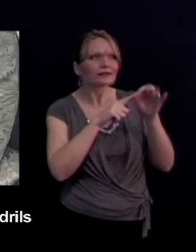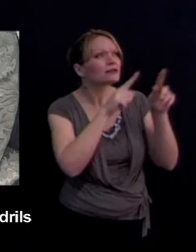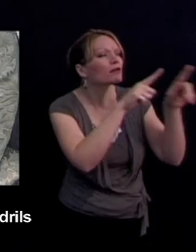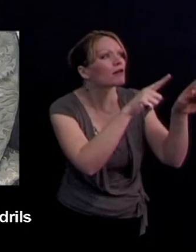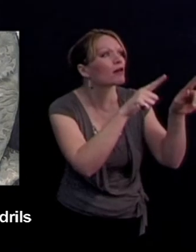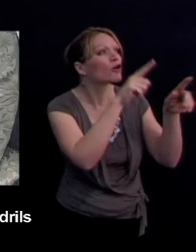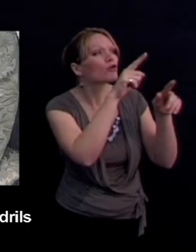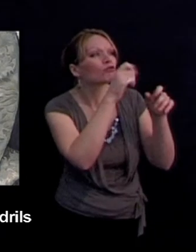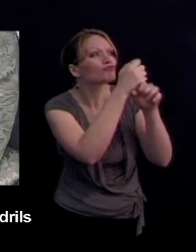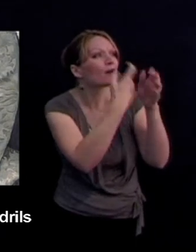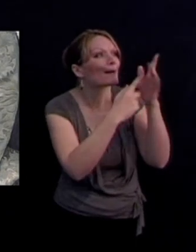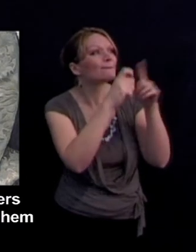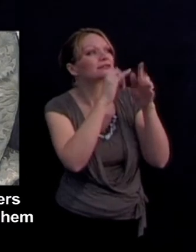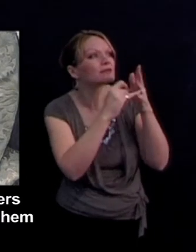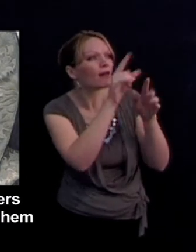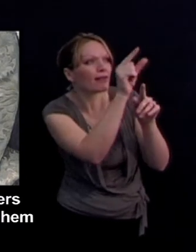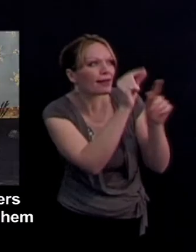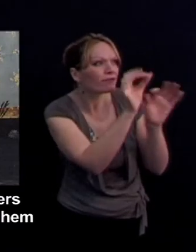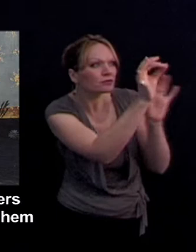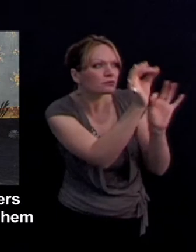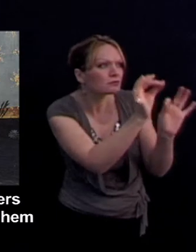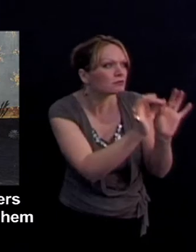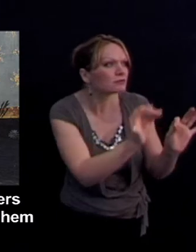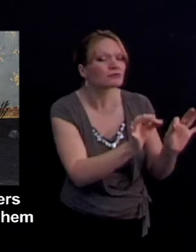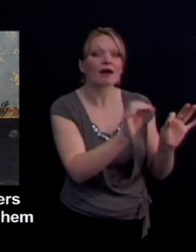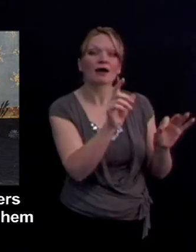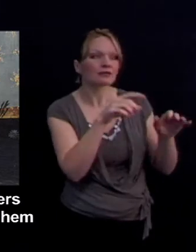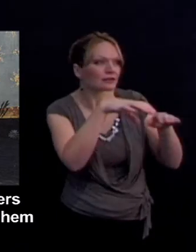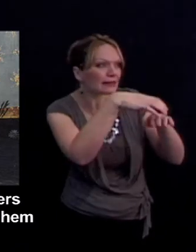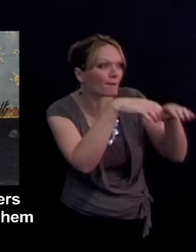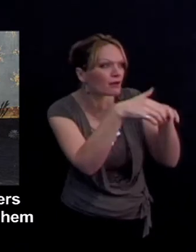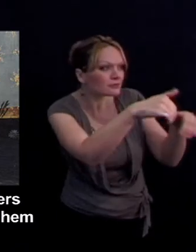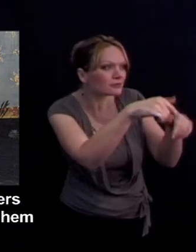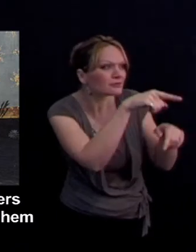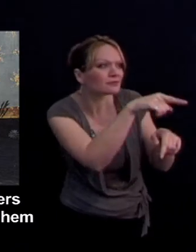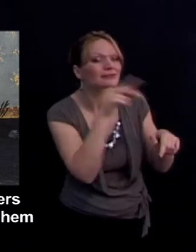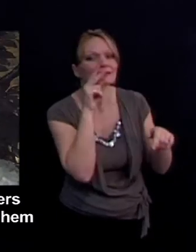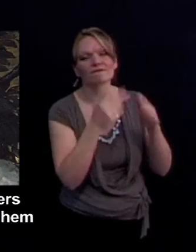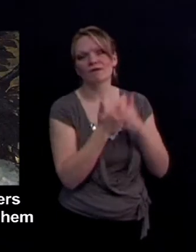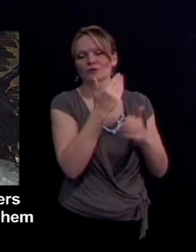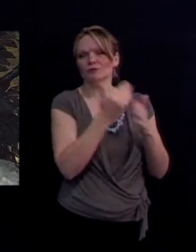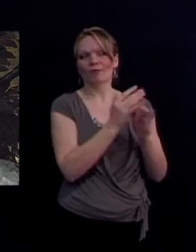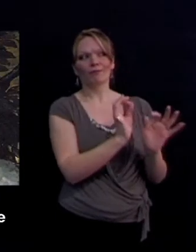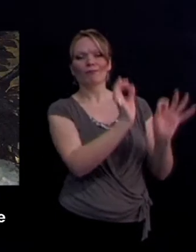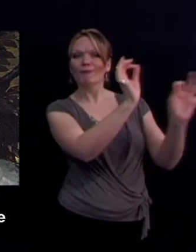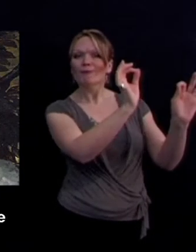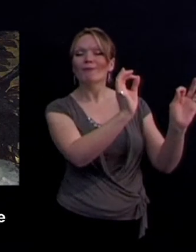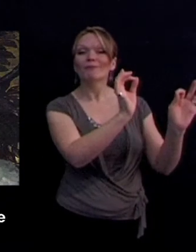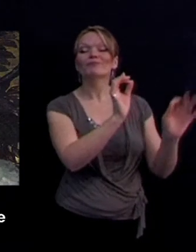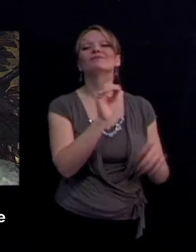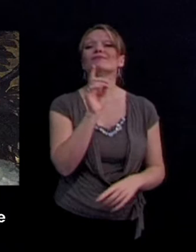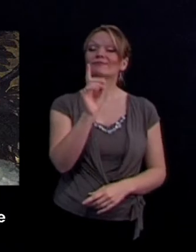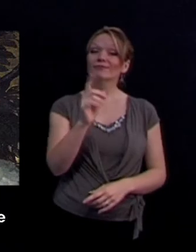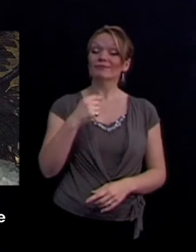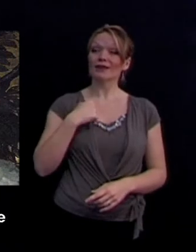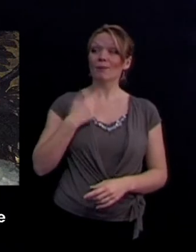grapes, leaves and tendrils, and my fashionable patterned slippers just peeking out from underneath my hem. As I say,